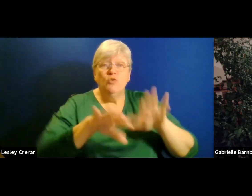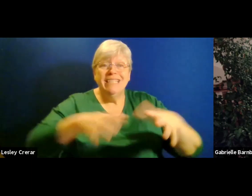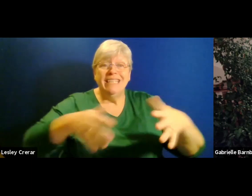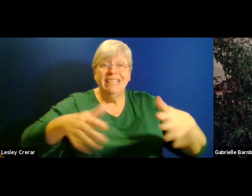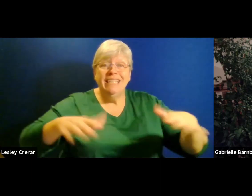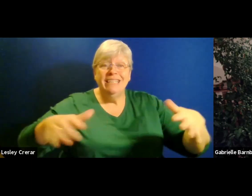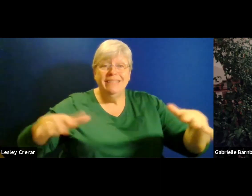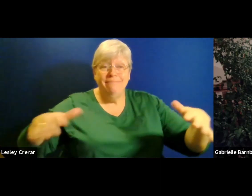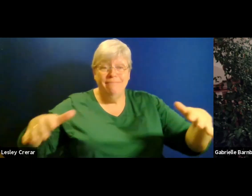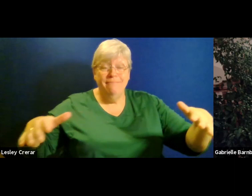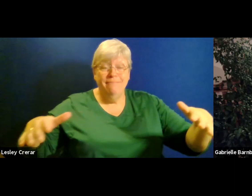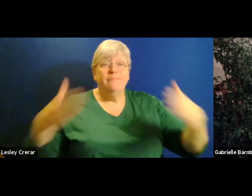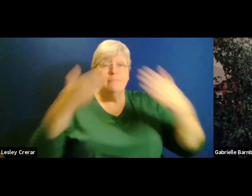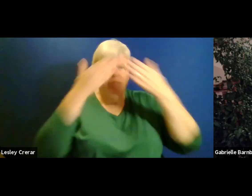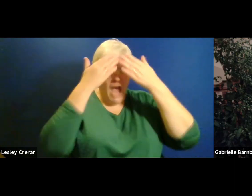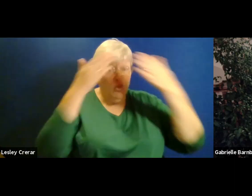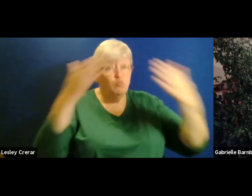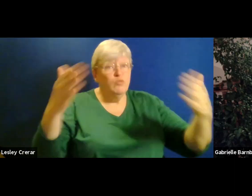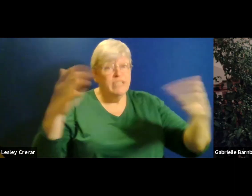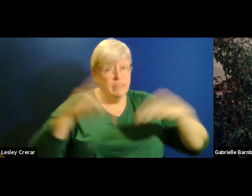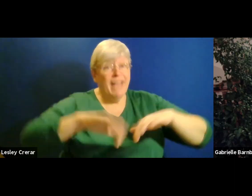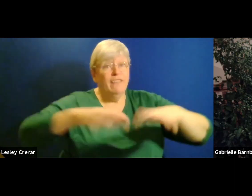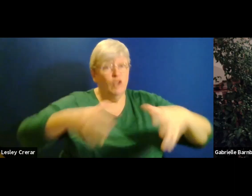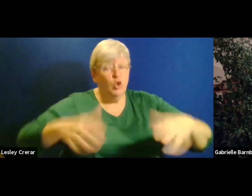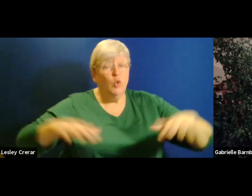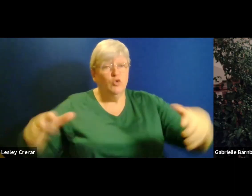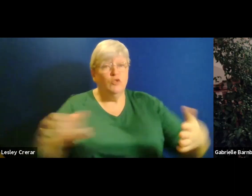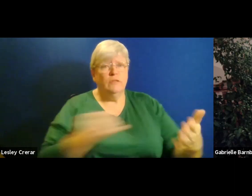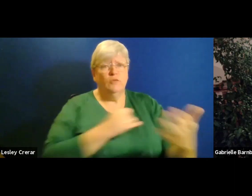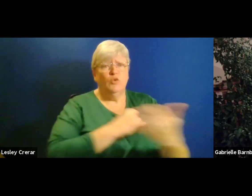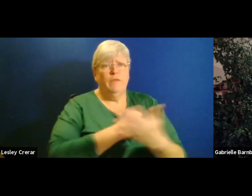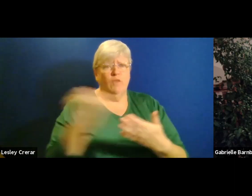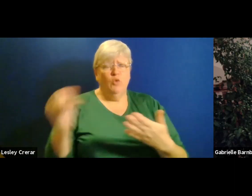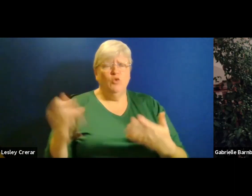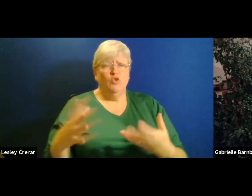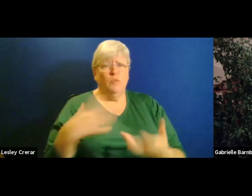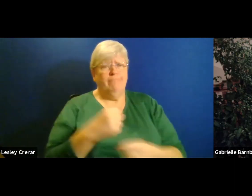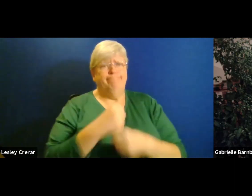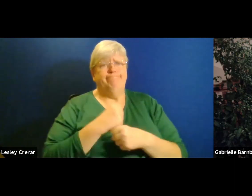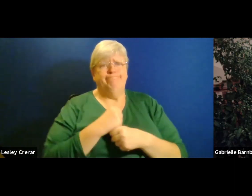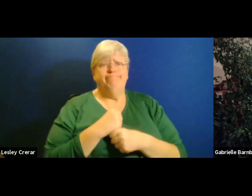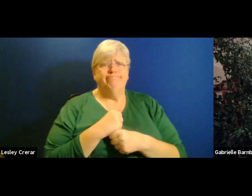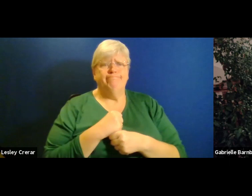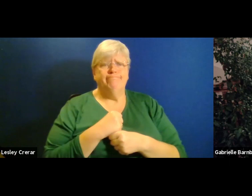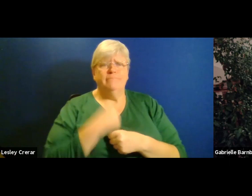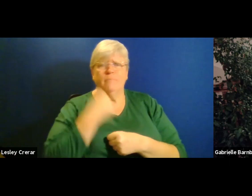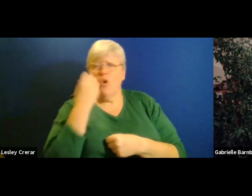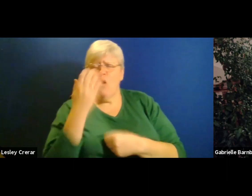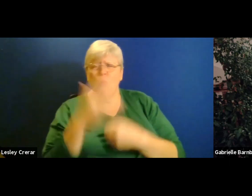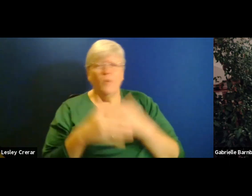I respect the ocean, refusing to be contained, to be always liminal.